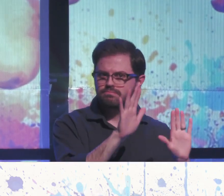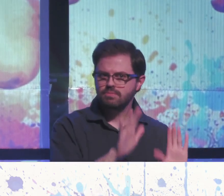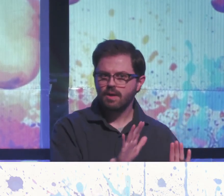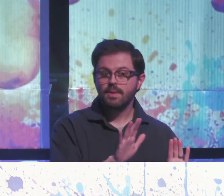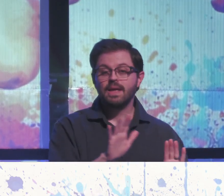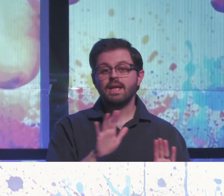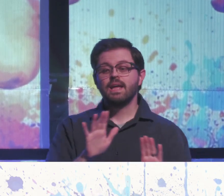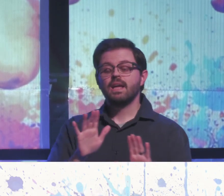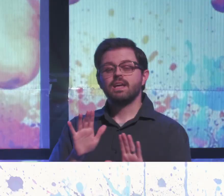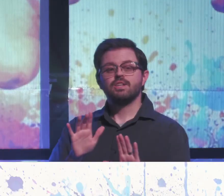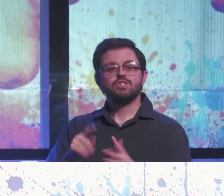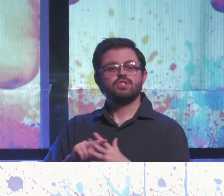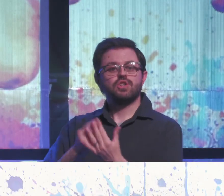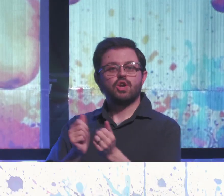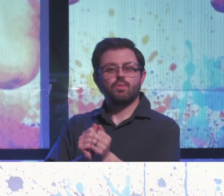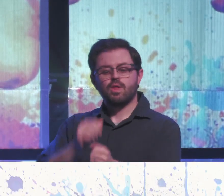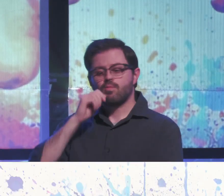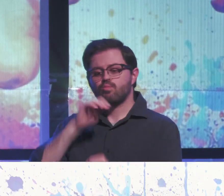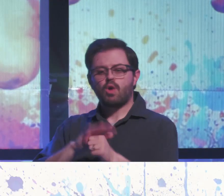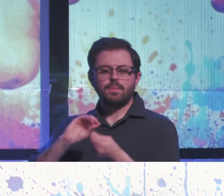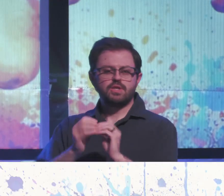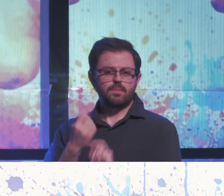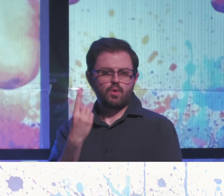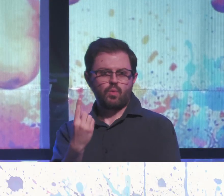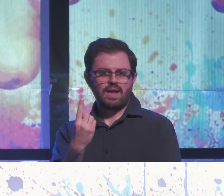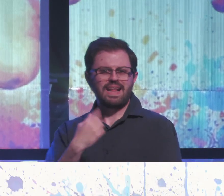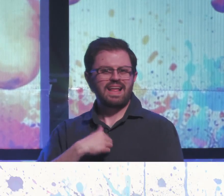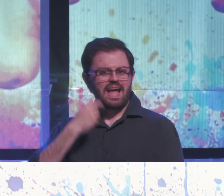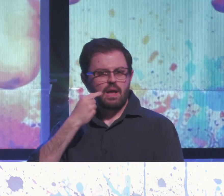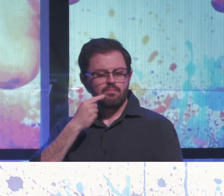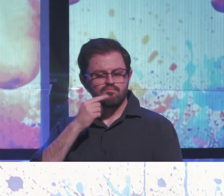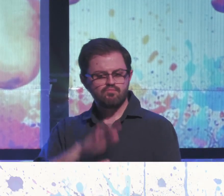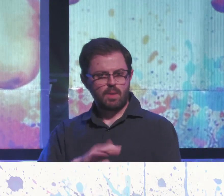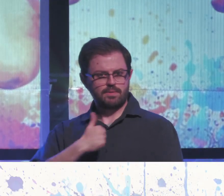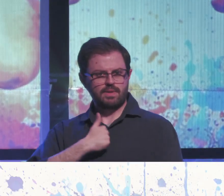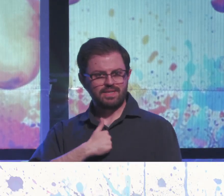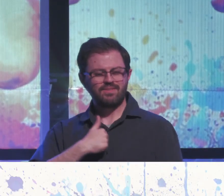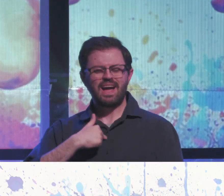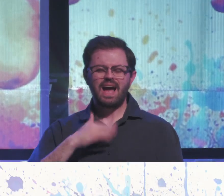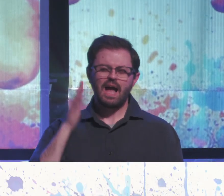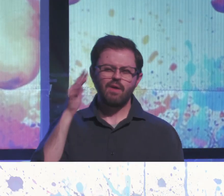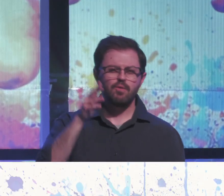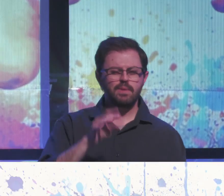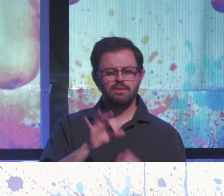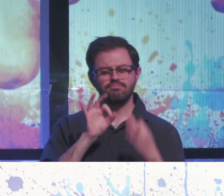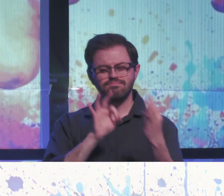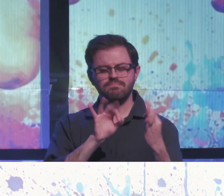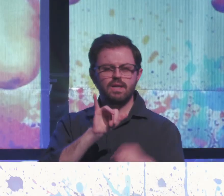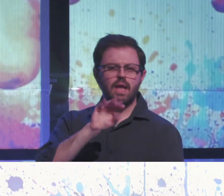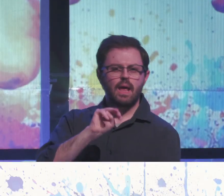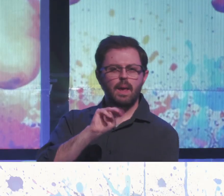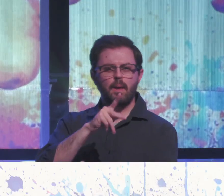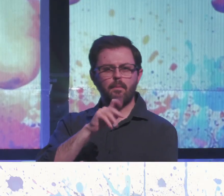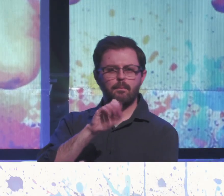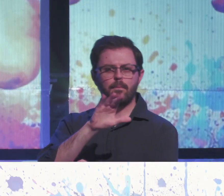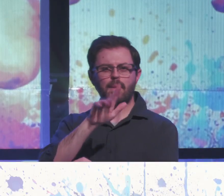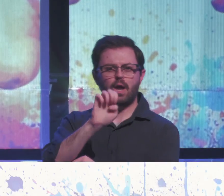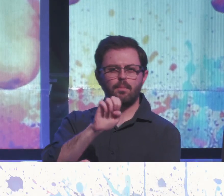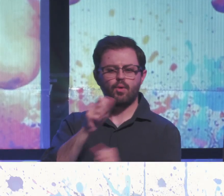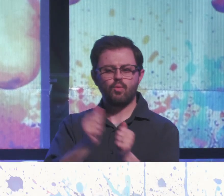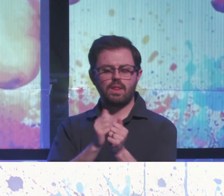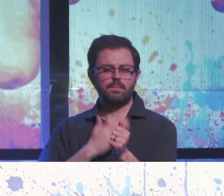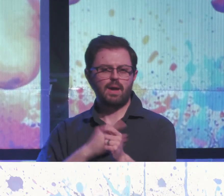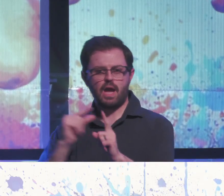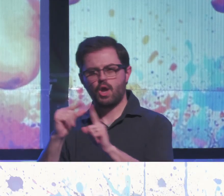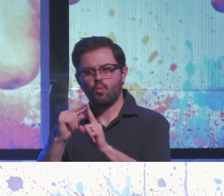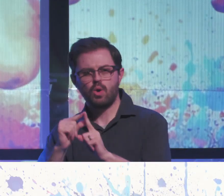I promise me that I will be impeccable with my word. I will be impeccable with my word, that basically my words will